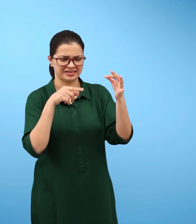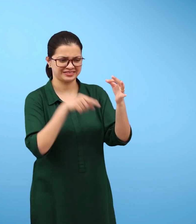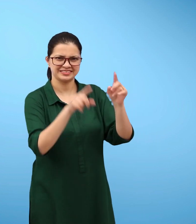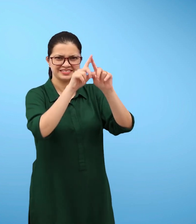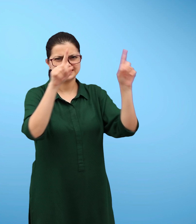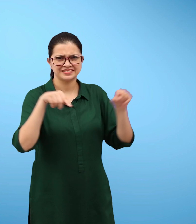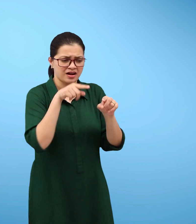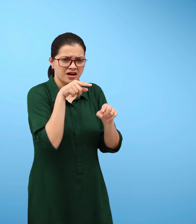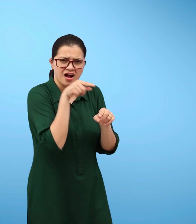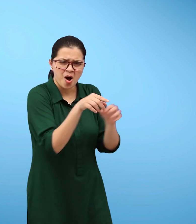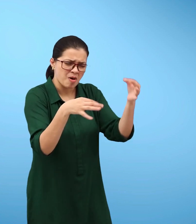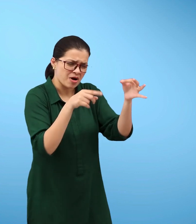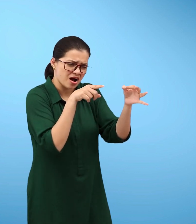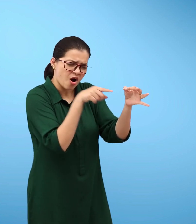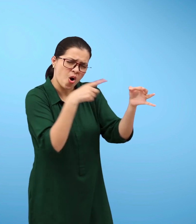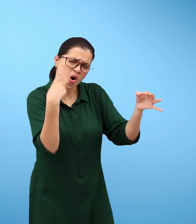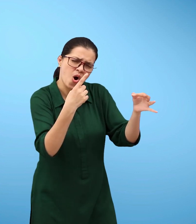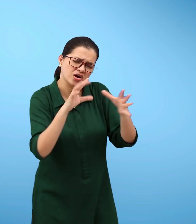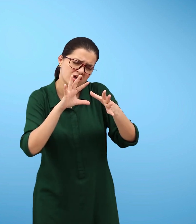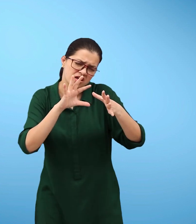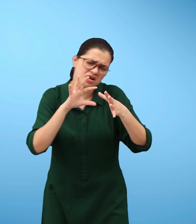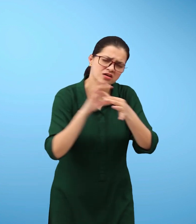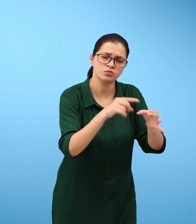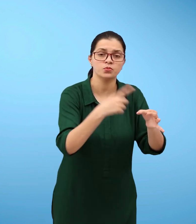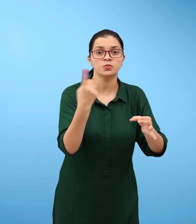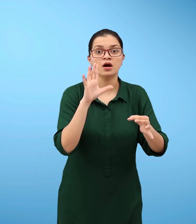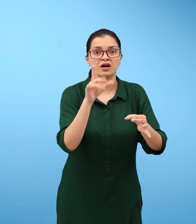Try and list as many uses of paper as you can.